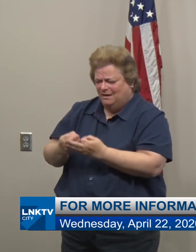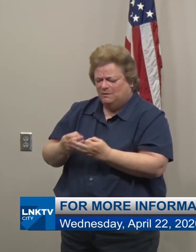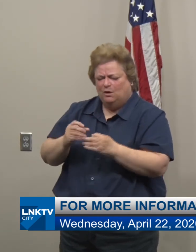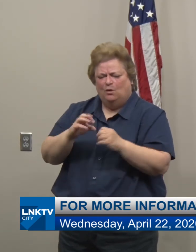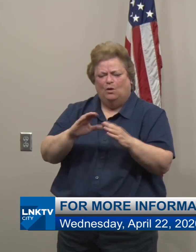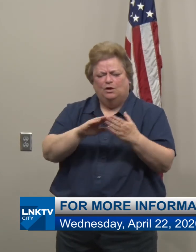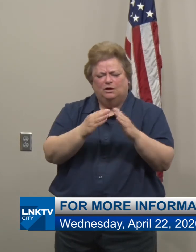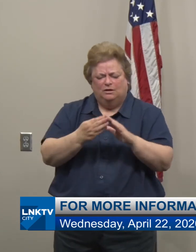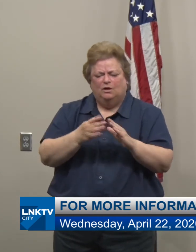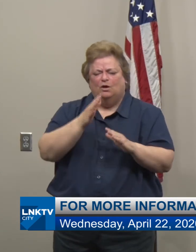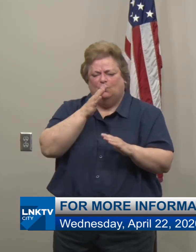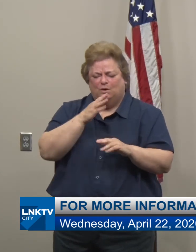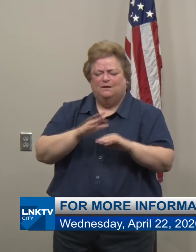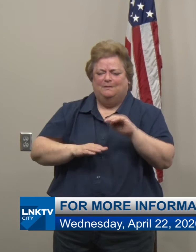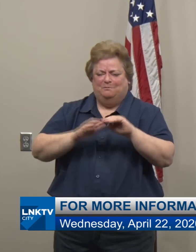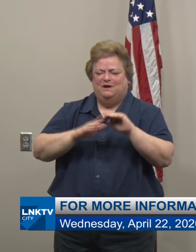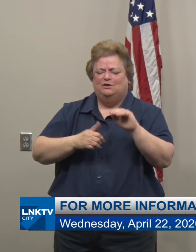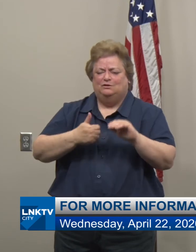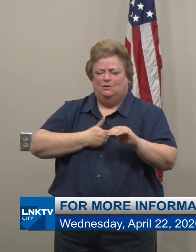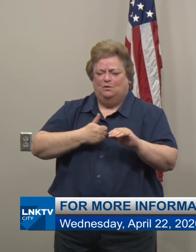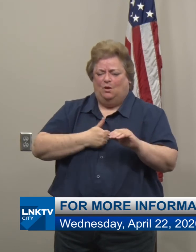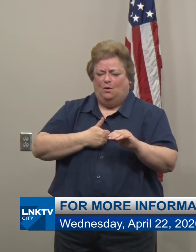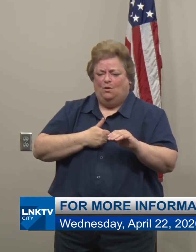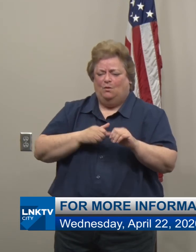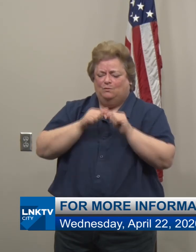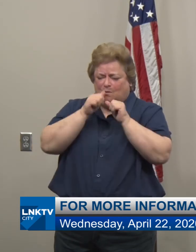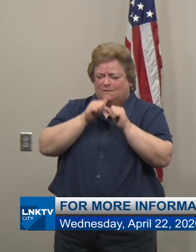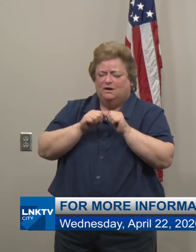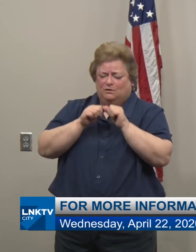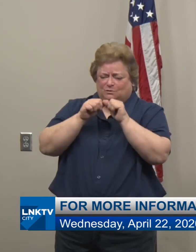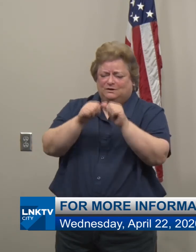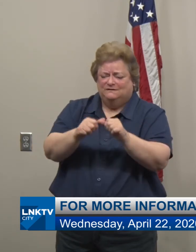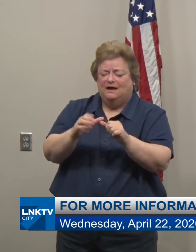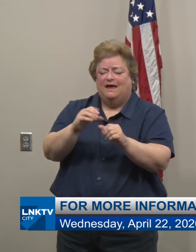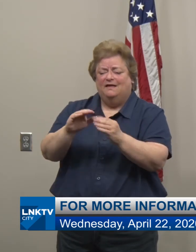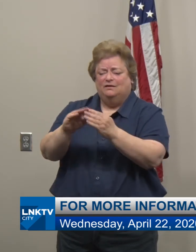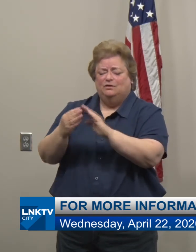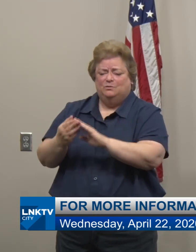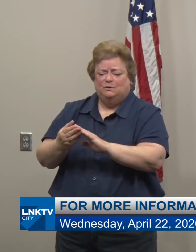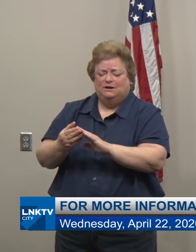own resilience and that of our community in the process.